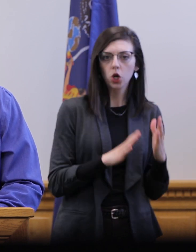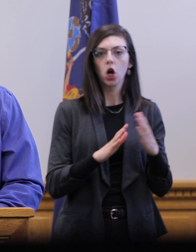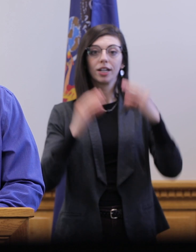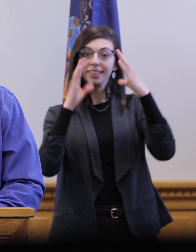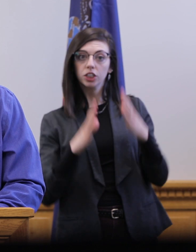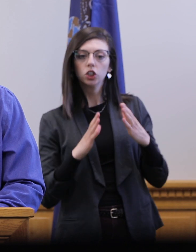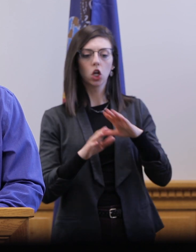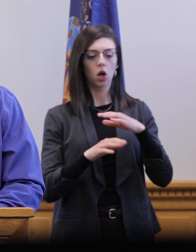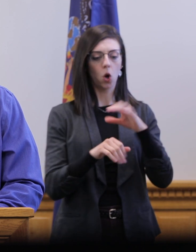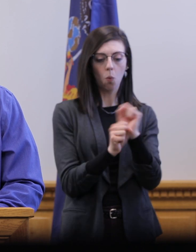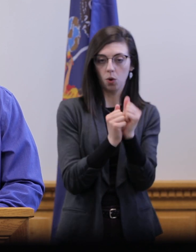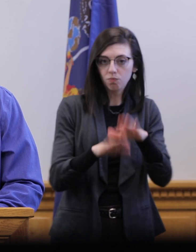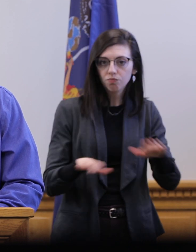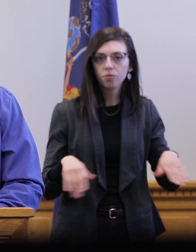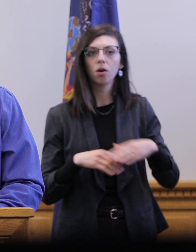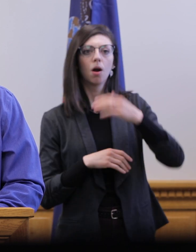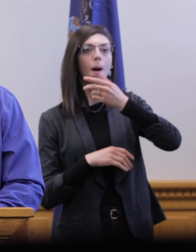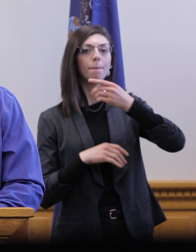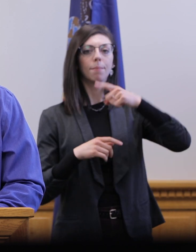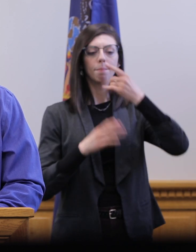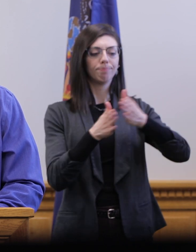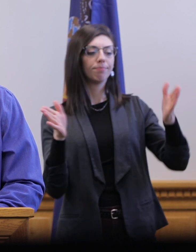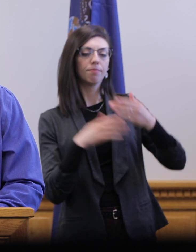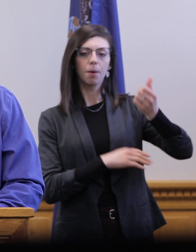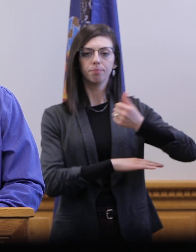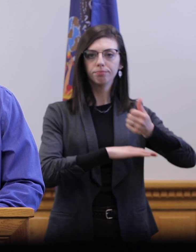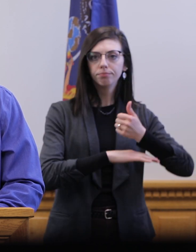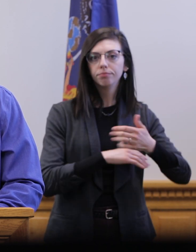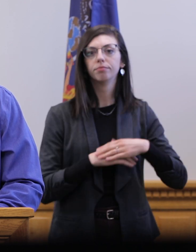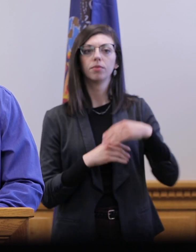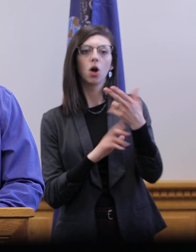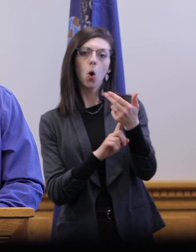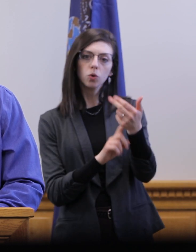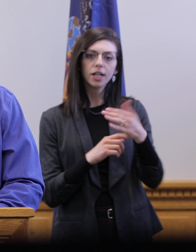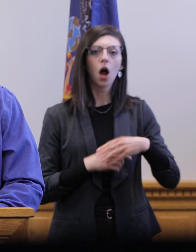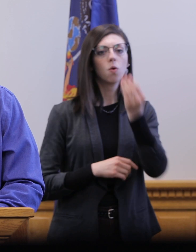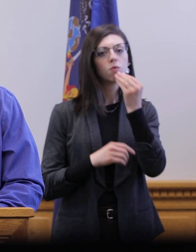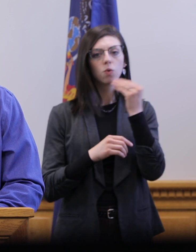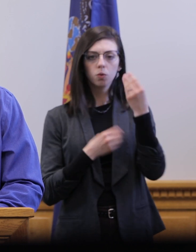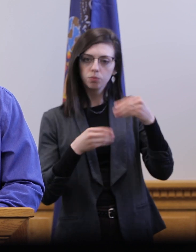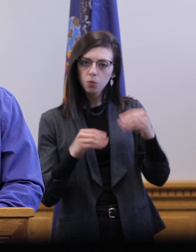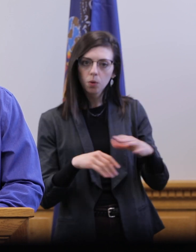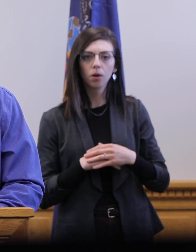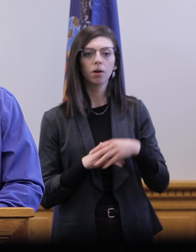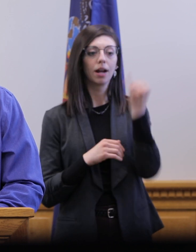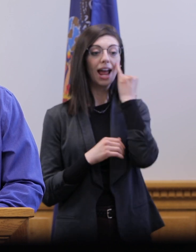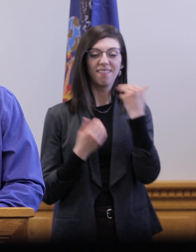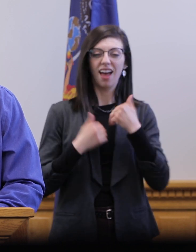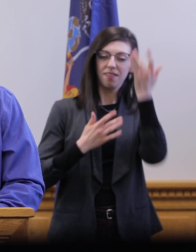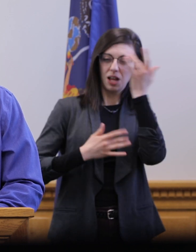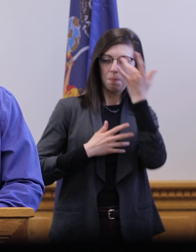workers, public transit workers, grocery store workers, hotel workers, people with underlying health